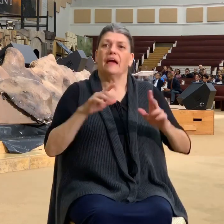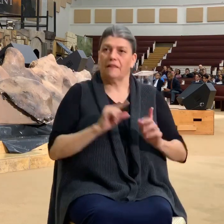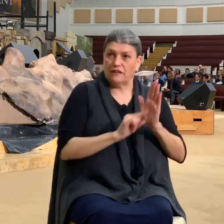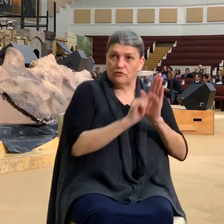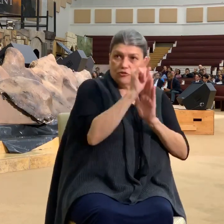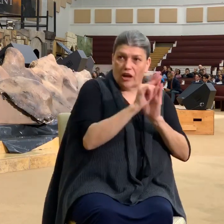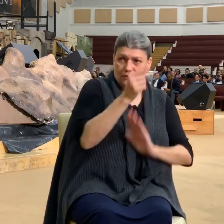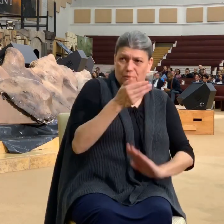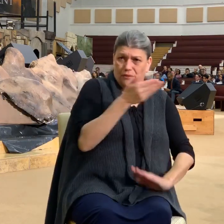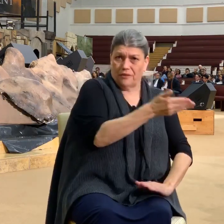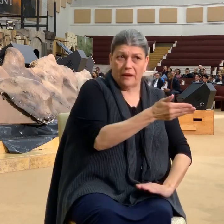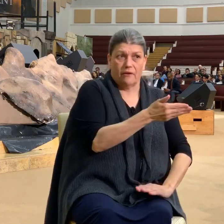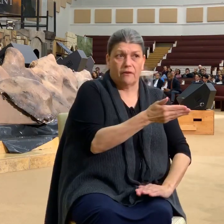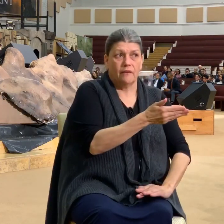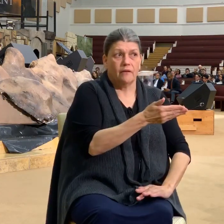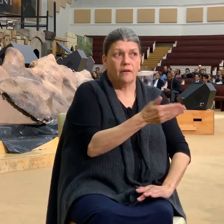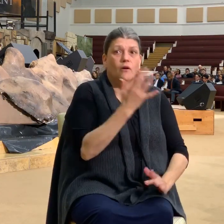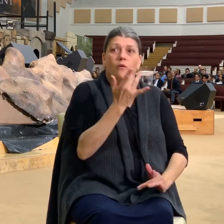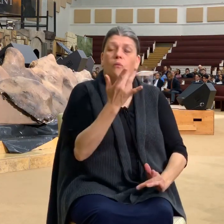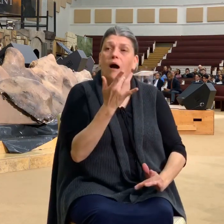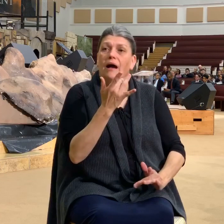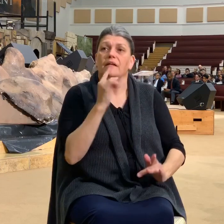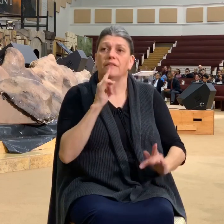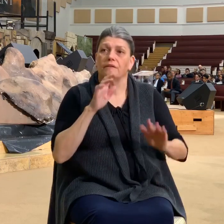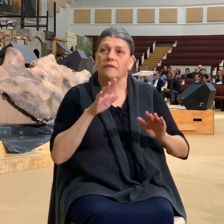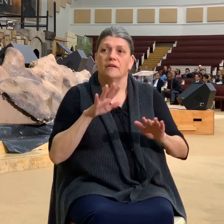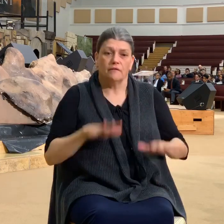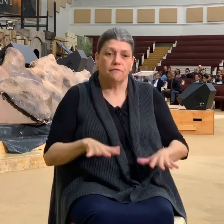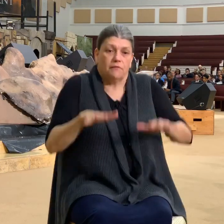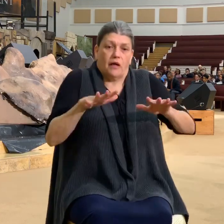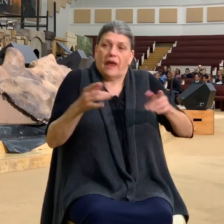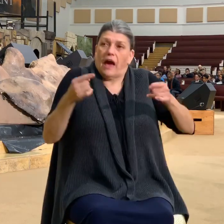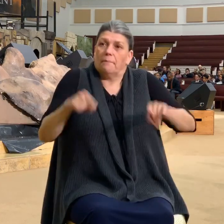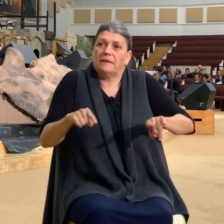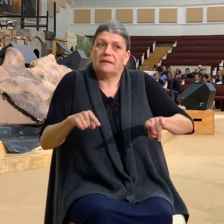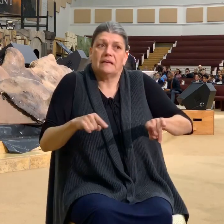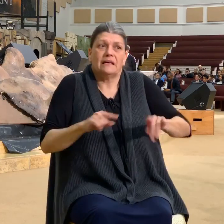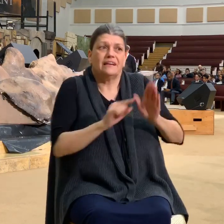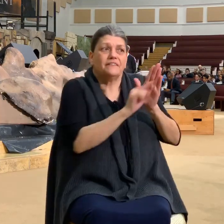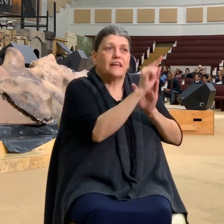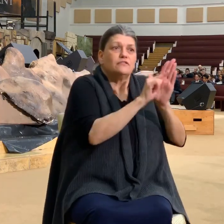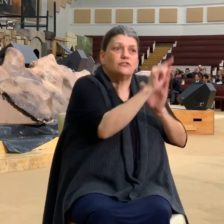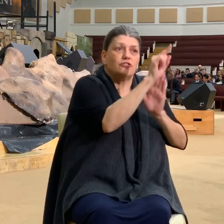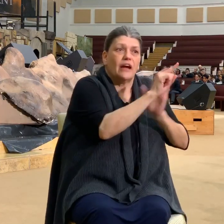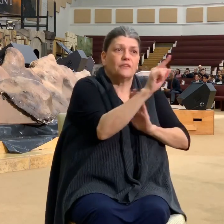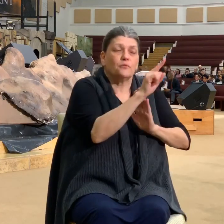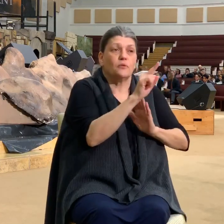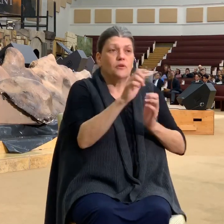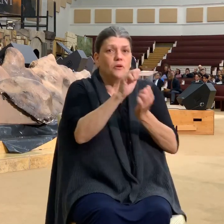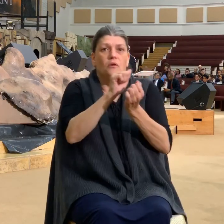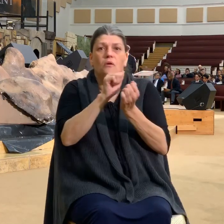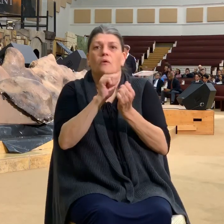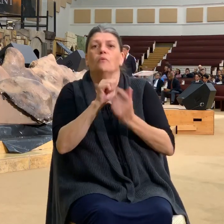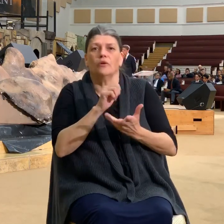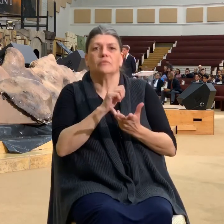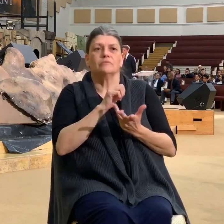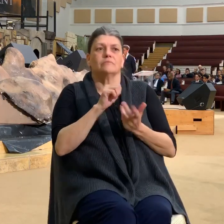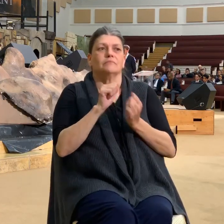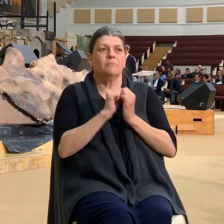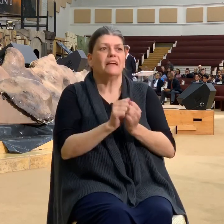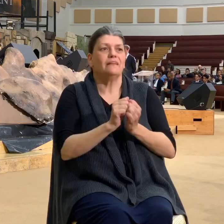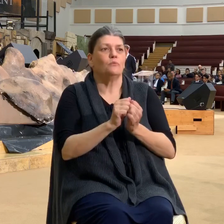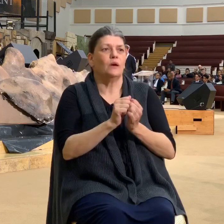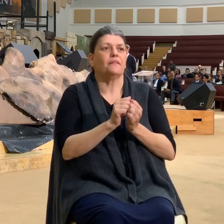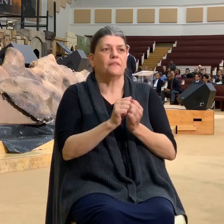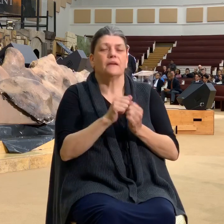was why the flood came, because these giants were trying to pervert the seed. And we're entering in and giving offspring to